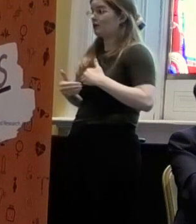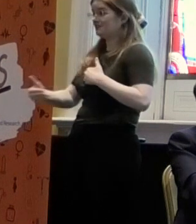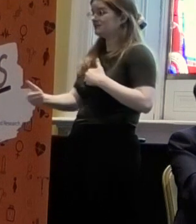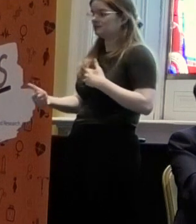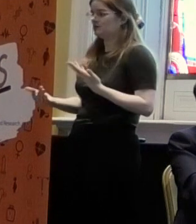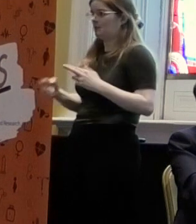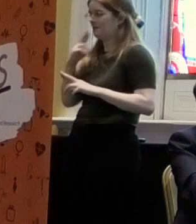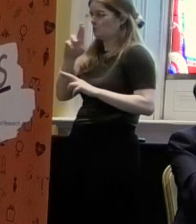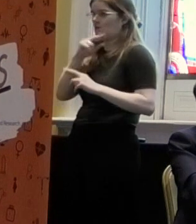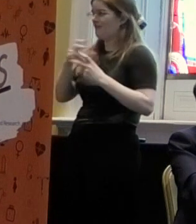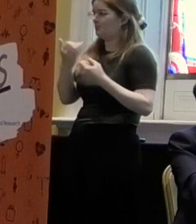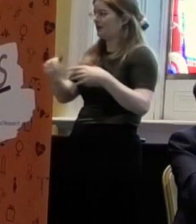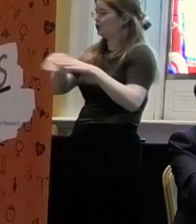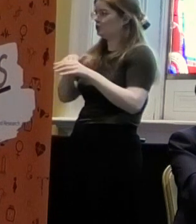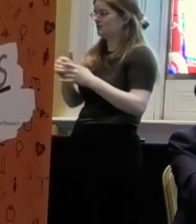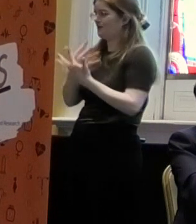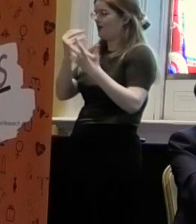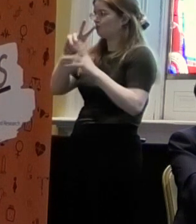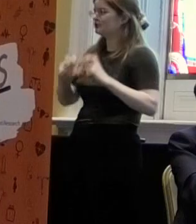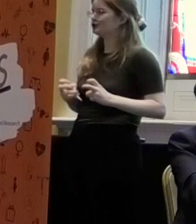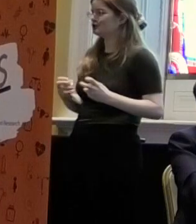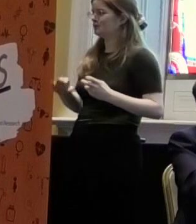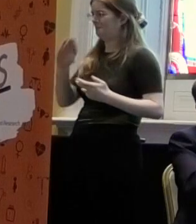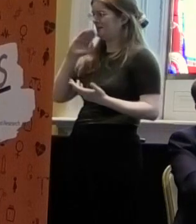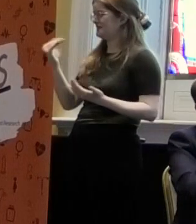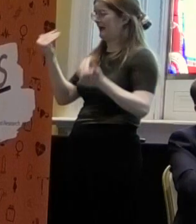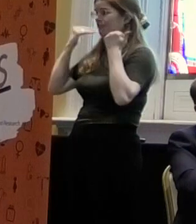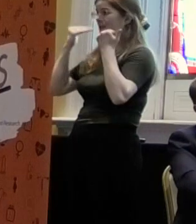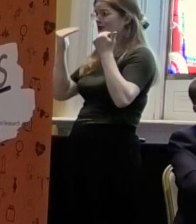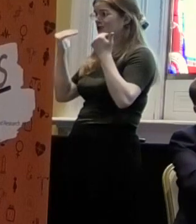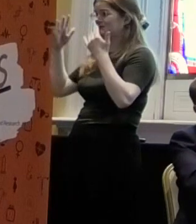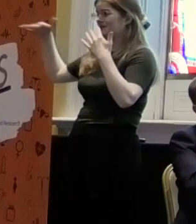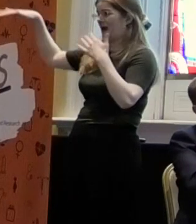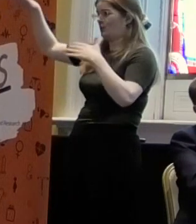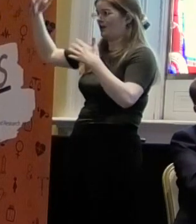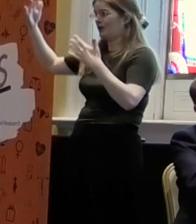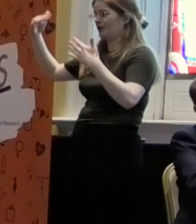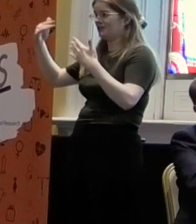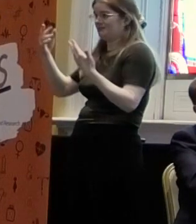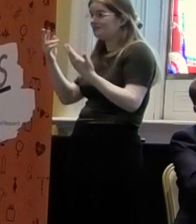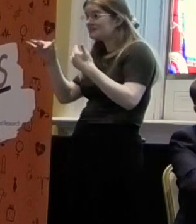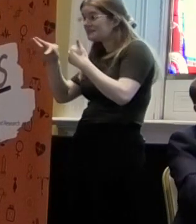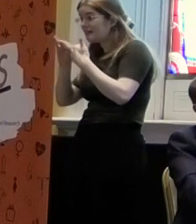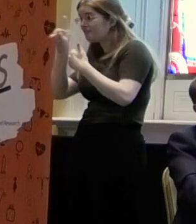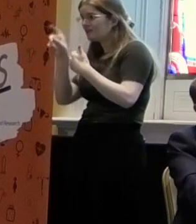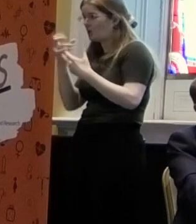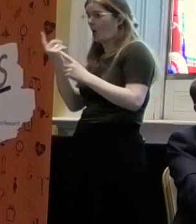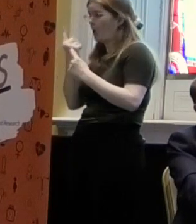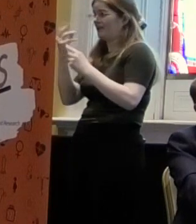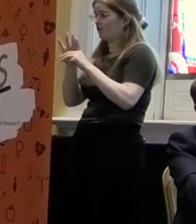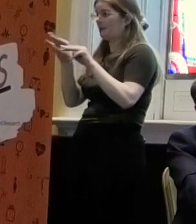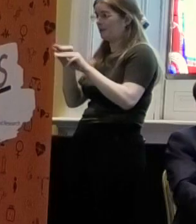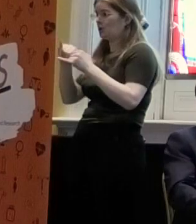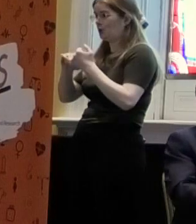means they're not included in a lot of studies. So the data, the safety and efficacy data we have are for people who aren't